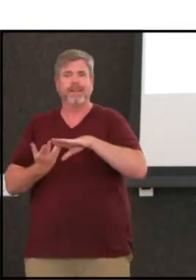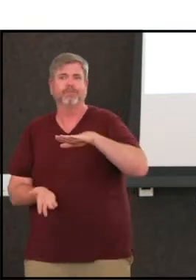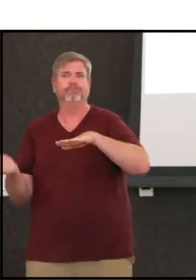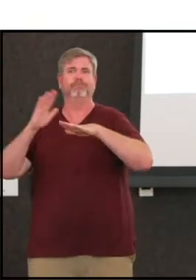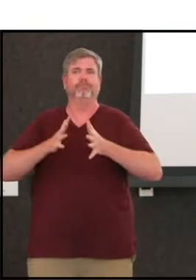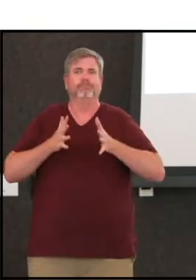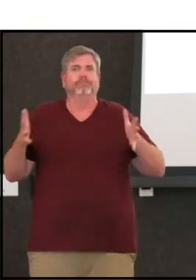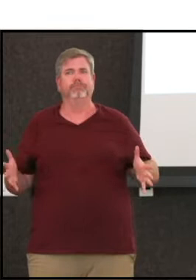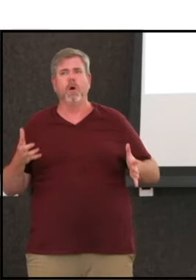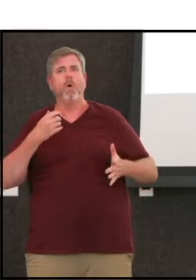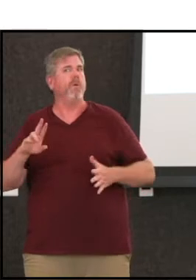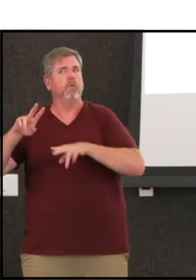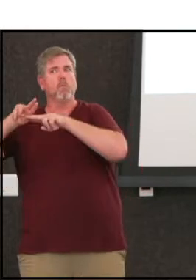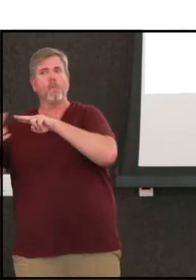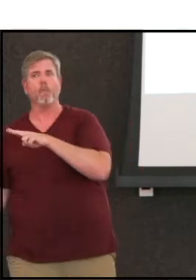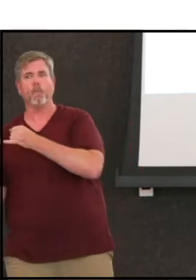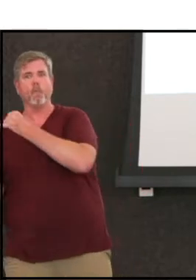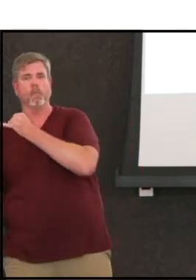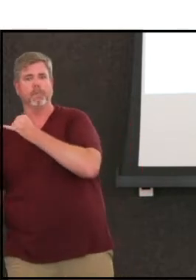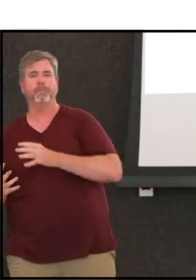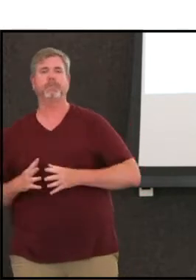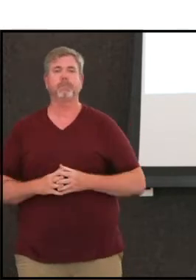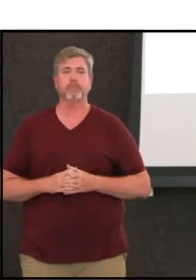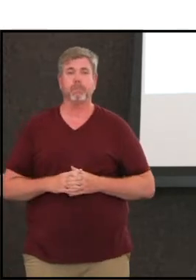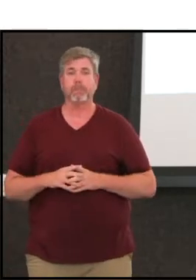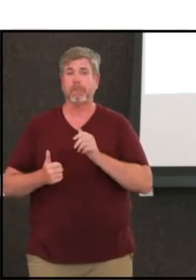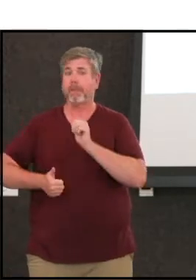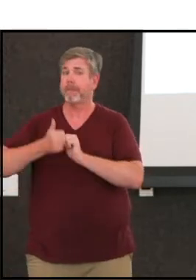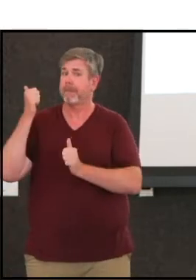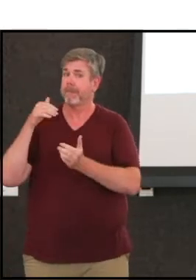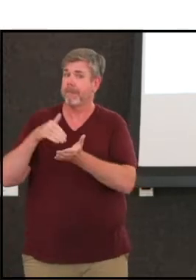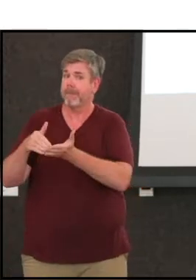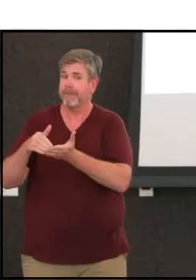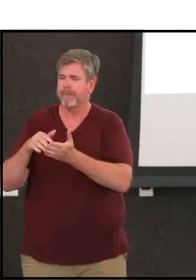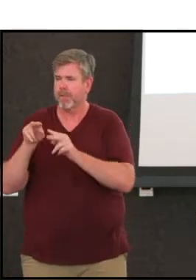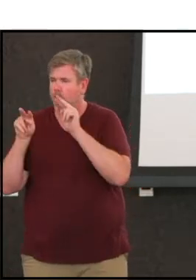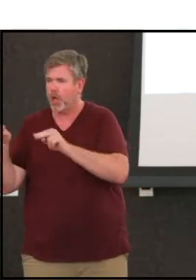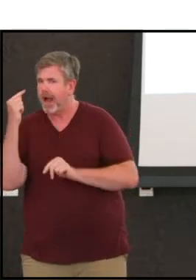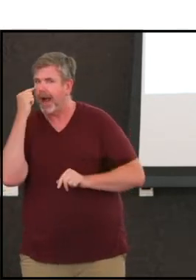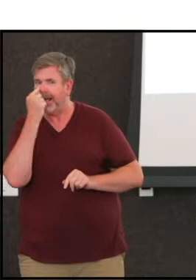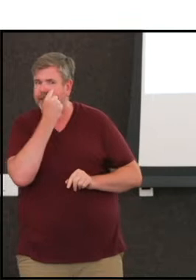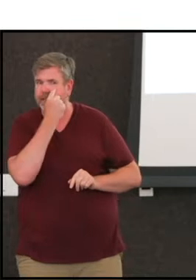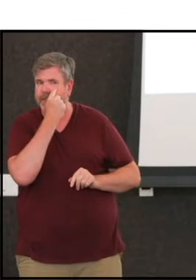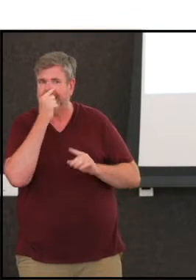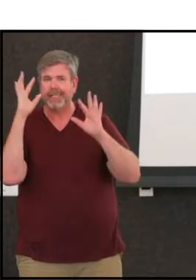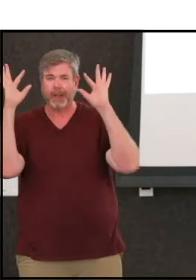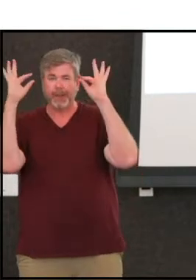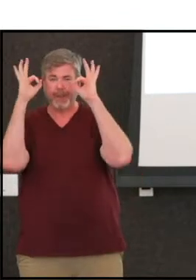general rule of thumb is that people will have pinpoint pupils if they're using opioids in